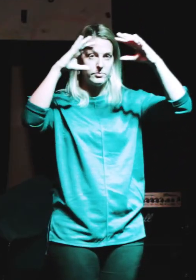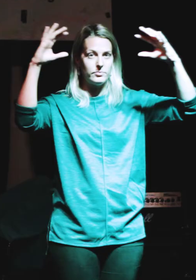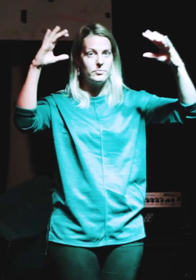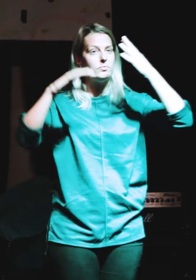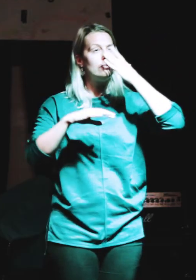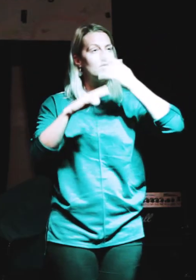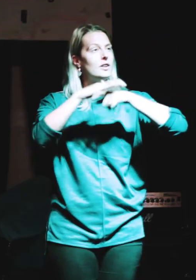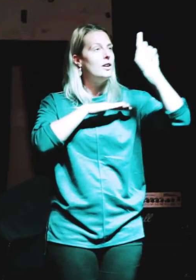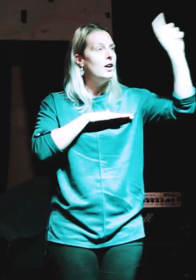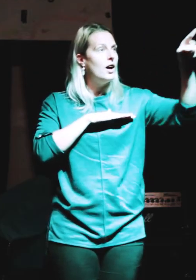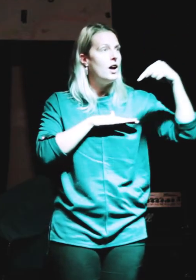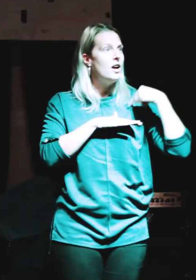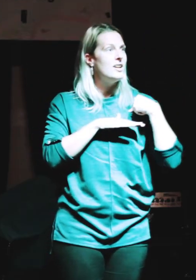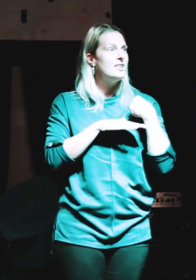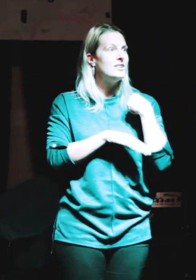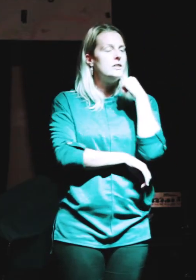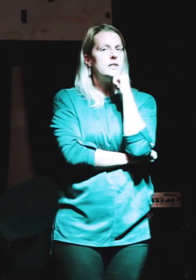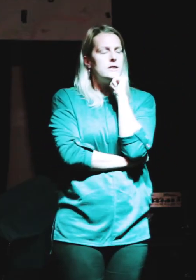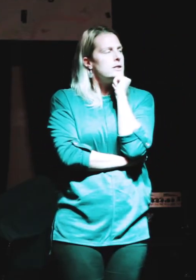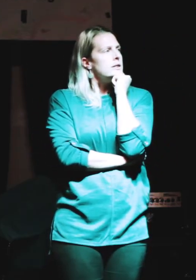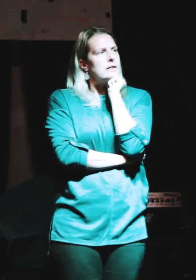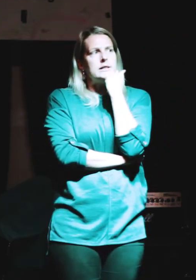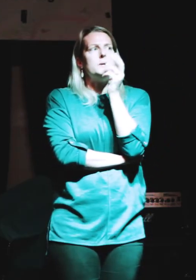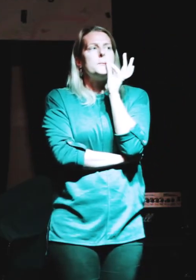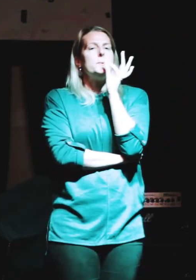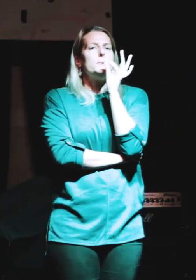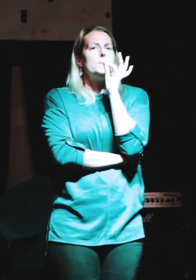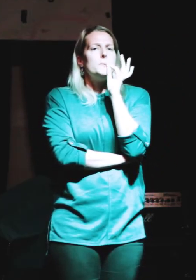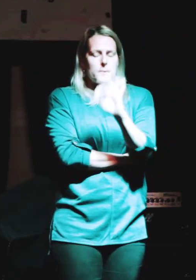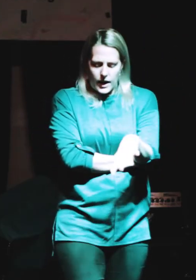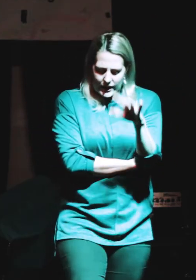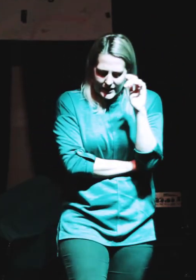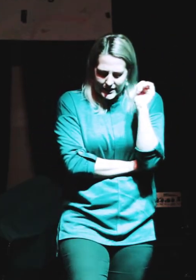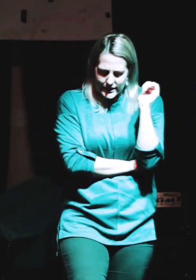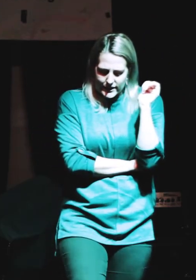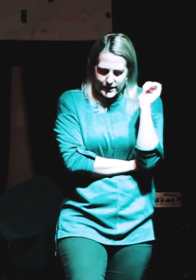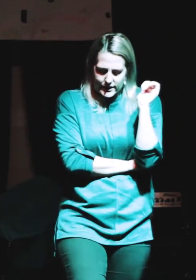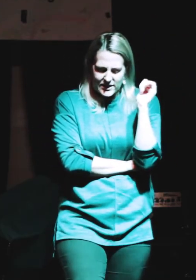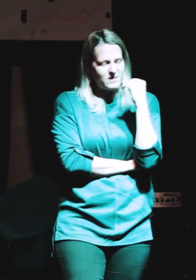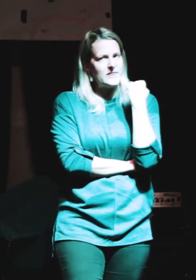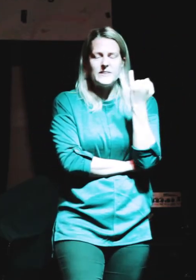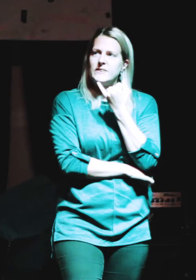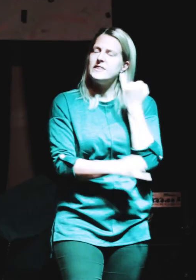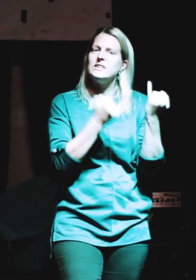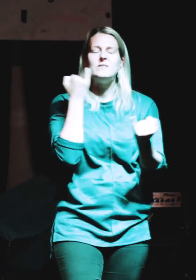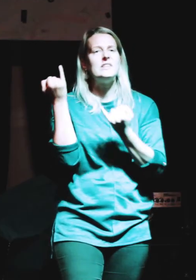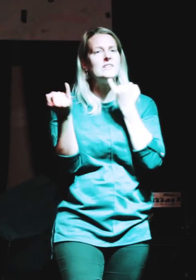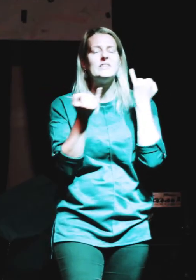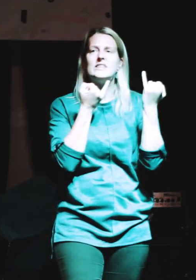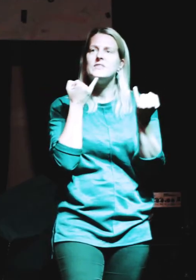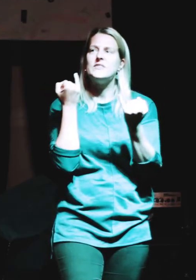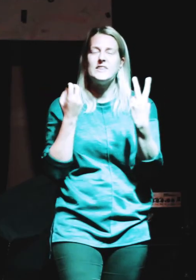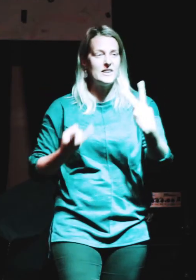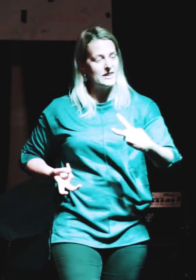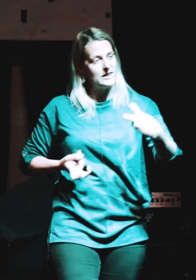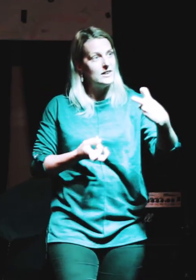Picture me staying up late for you, concerned and chain smoking in the garden, spitting swear words into the ground, hoping you'll